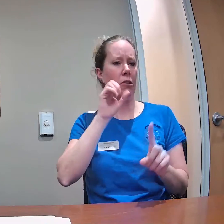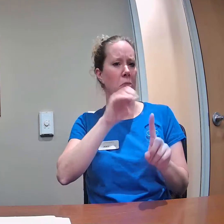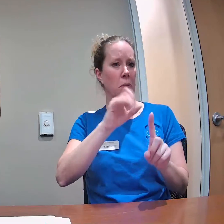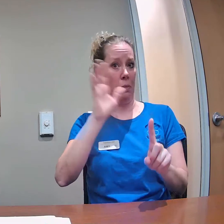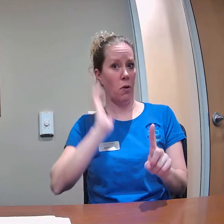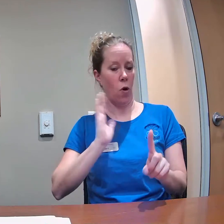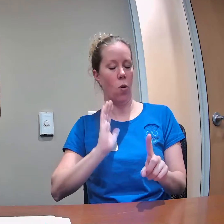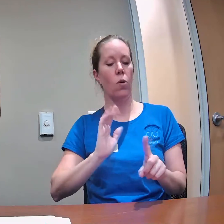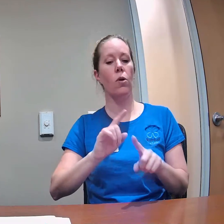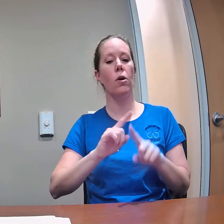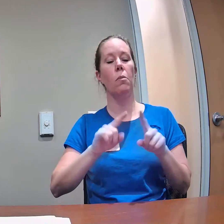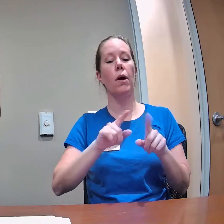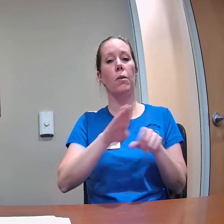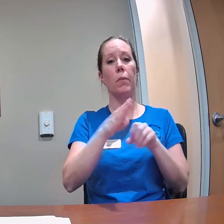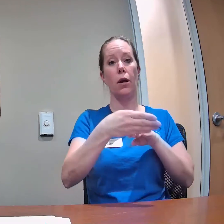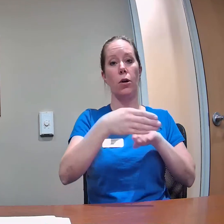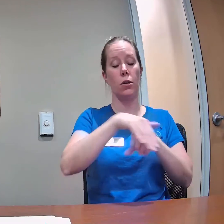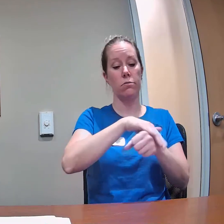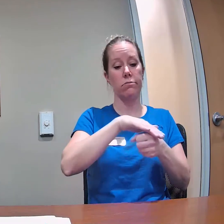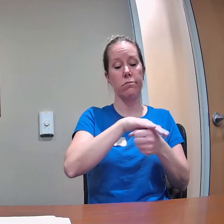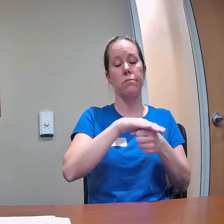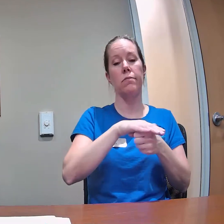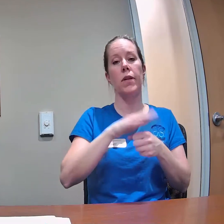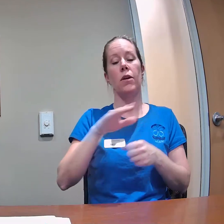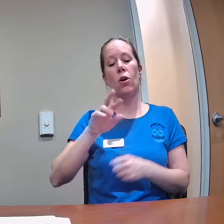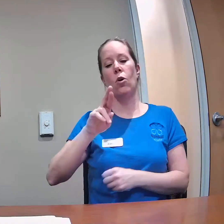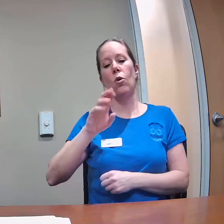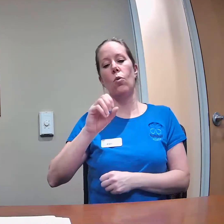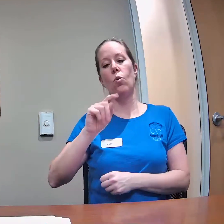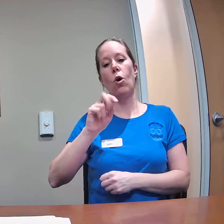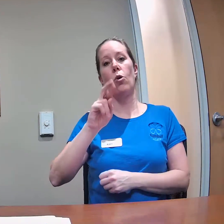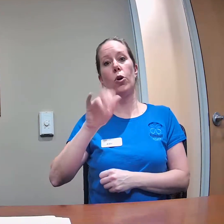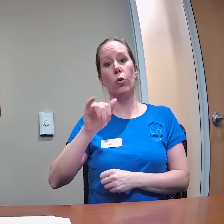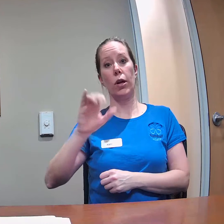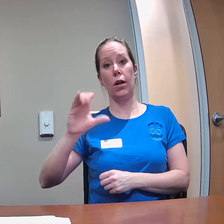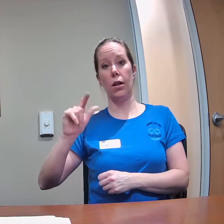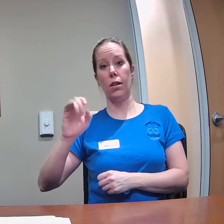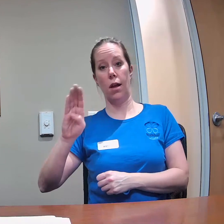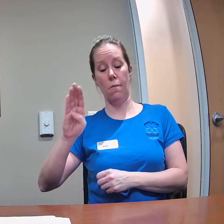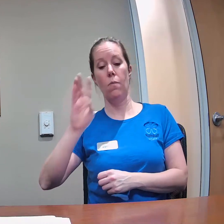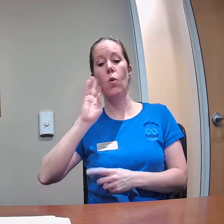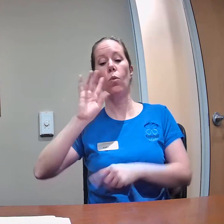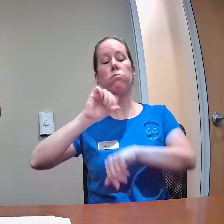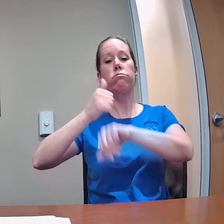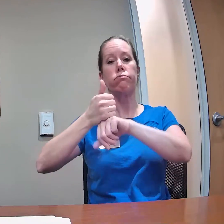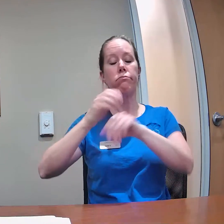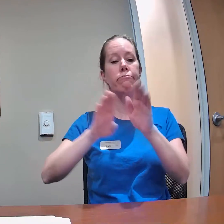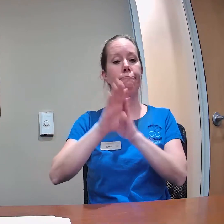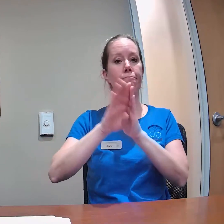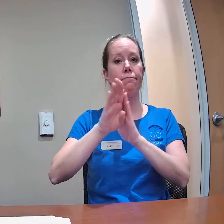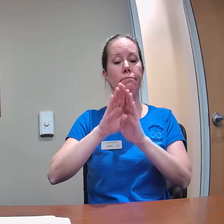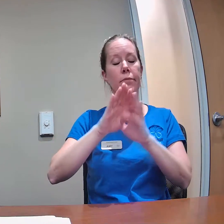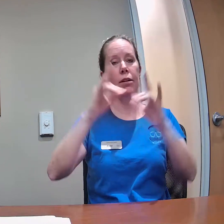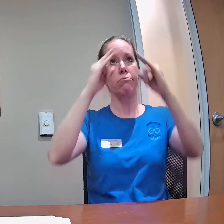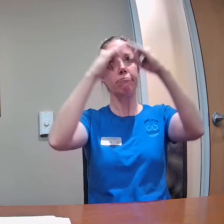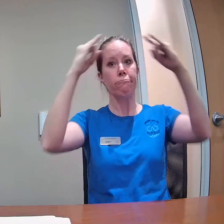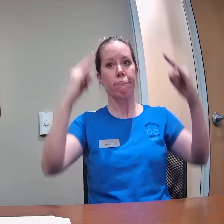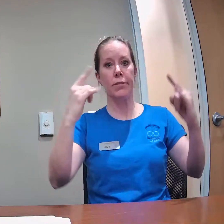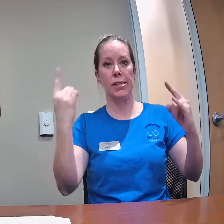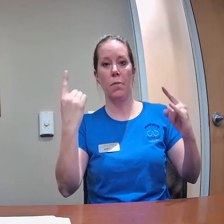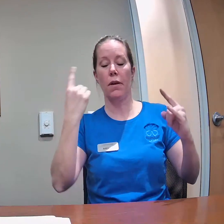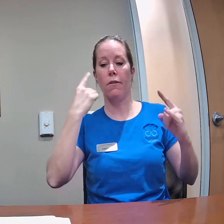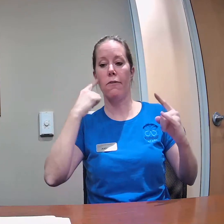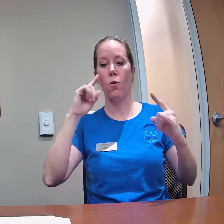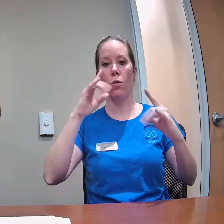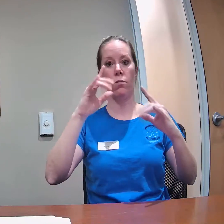Barrie is going to be building a shelter for the families. We're going to be doing it at the front window, and hopefully we'll